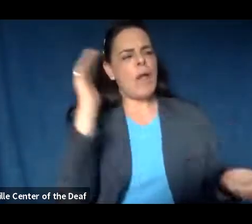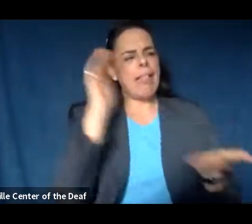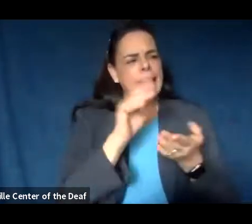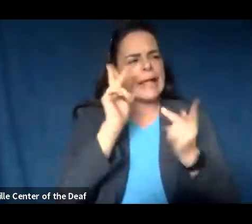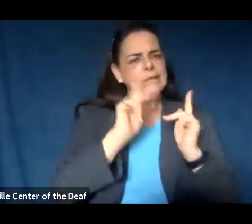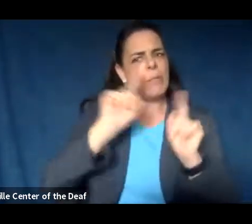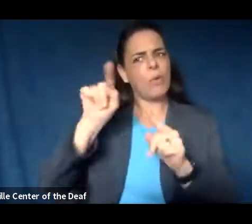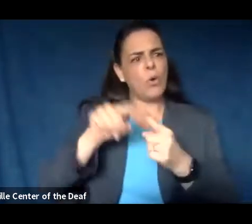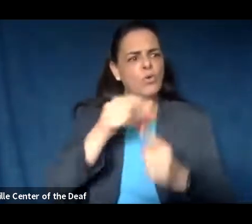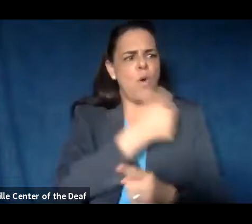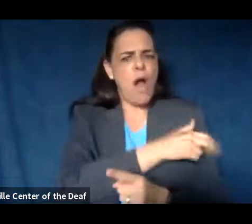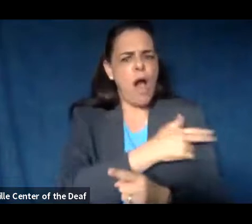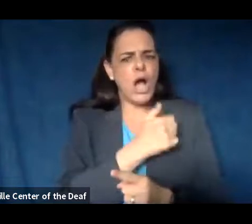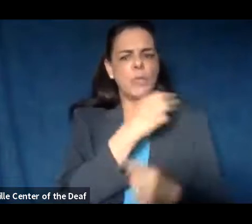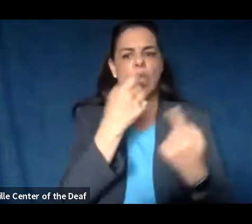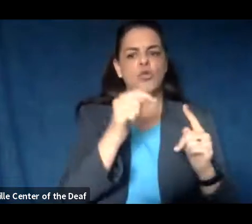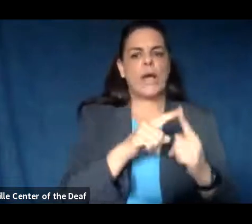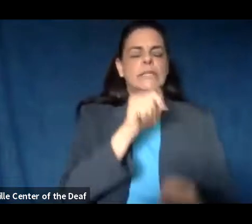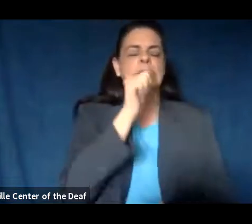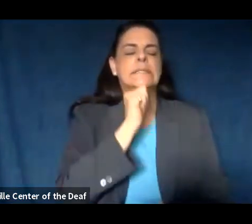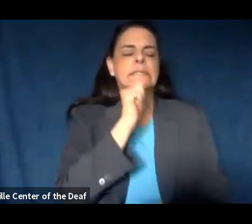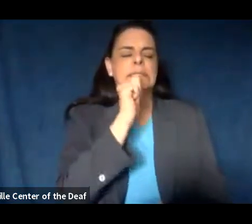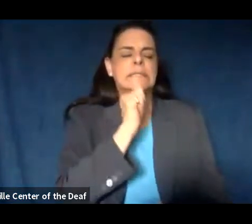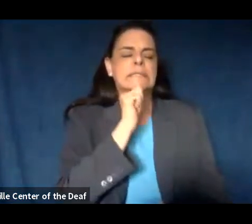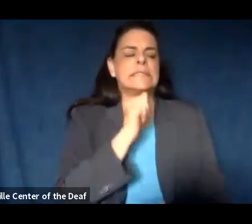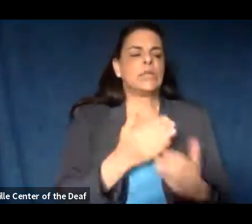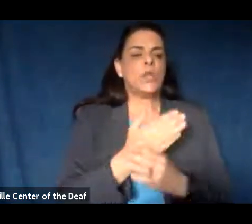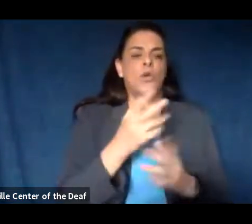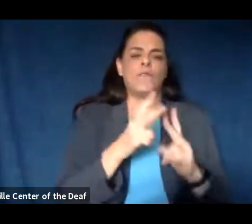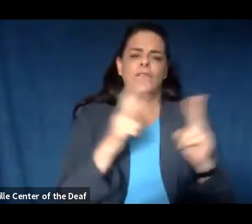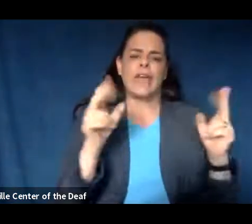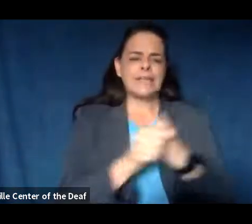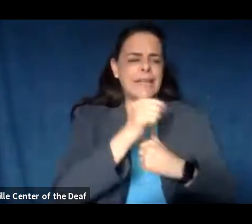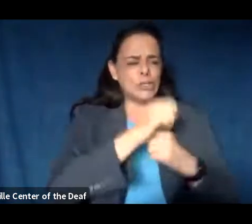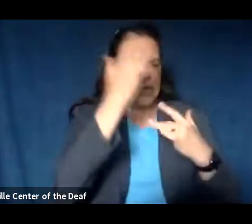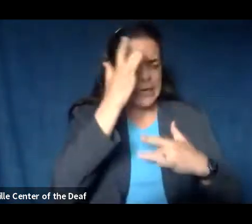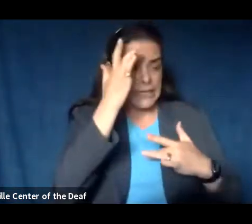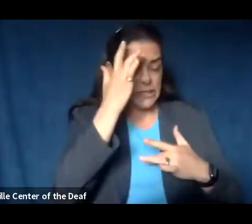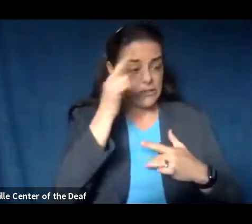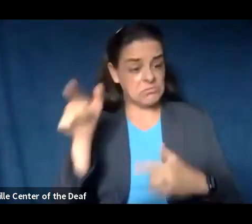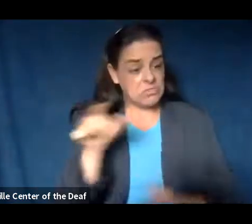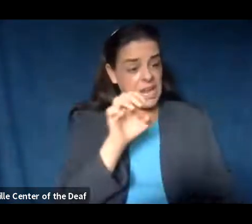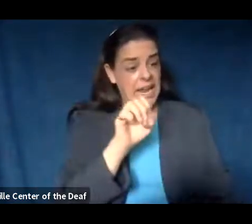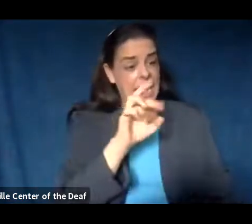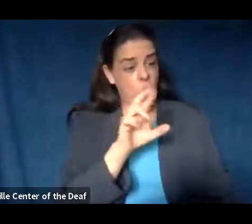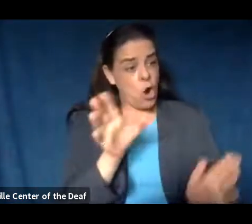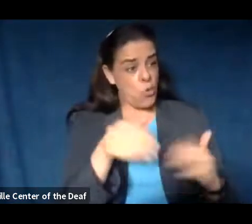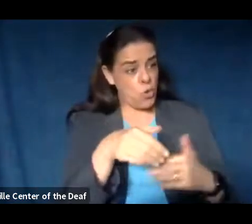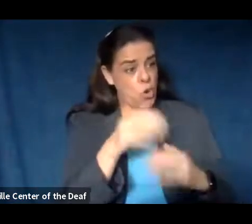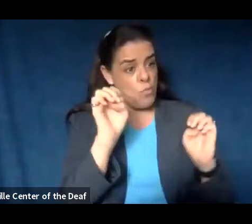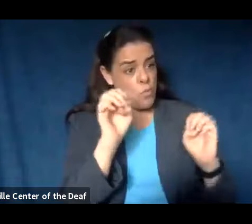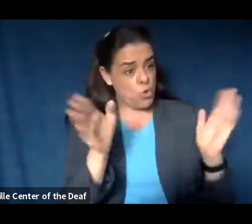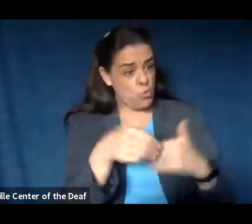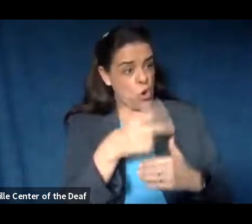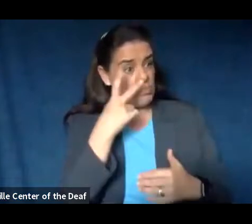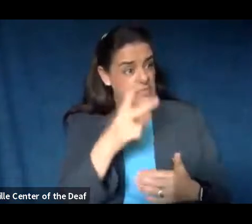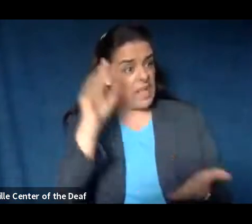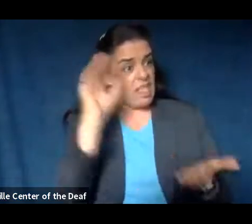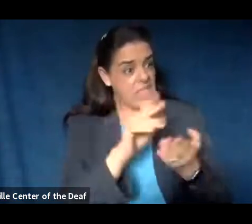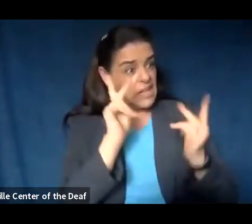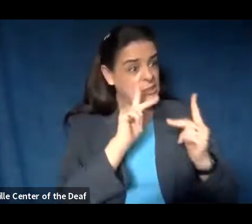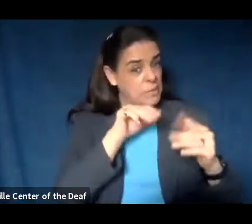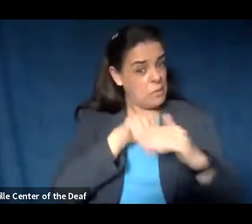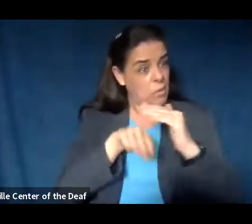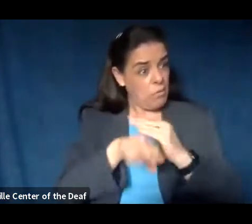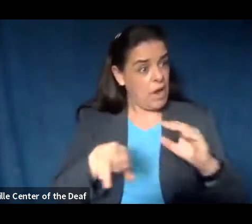they're trying to ride out very dangerous illnesses. Are emergency rooms seeing fewer patients needing to be admitted to the